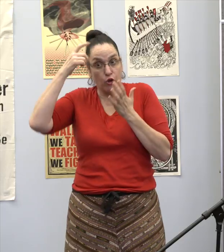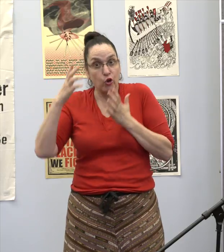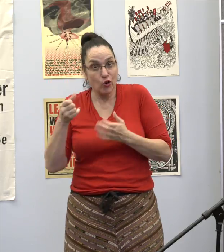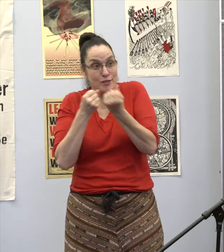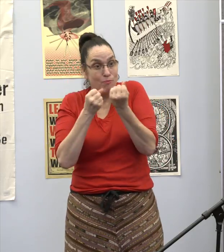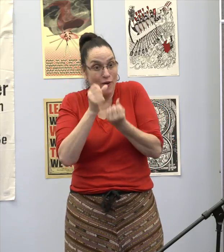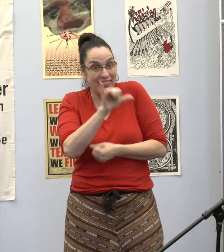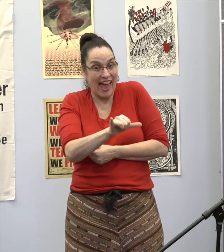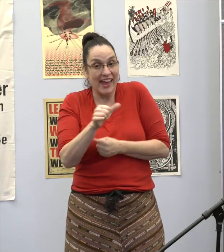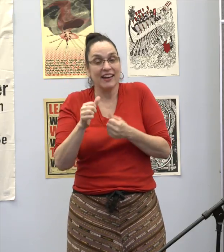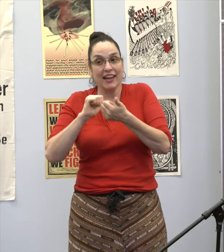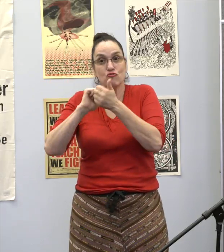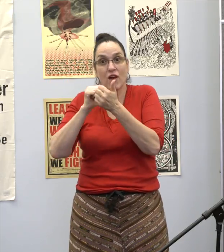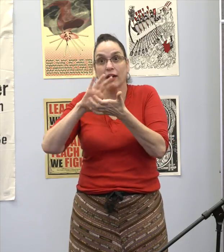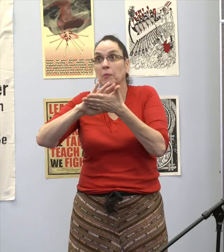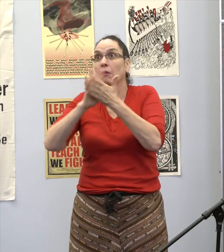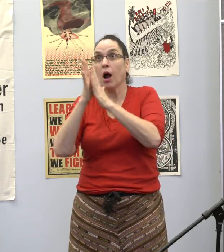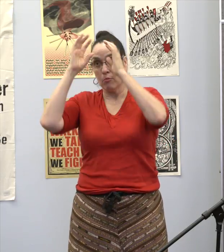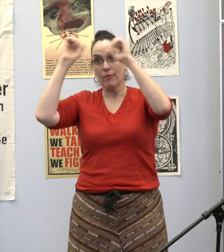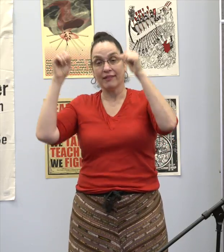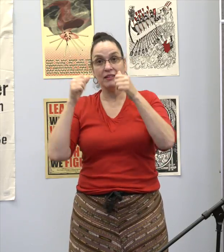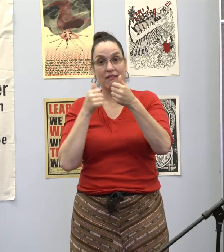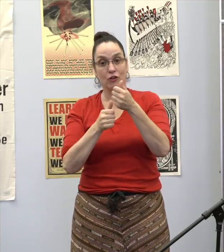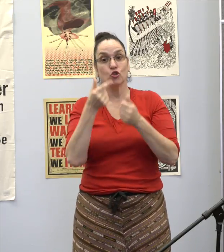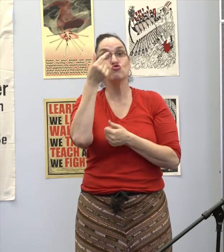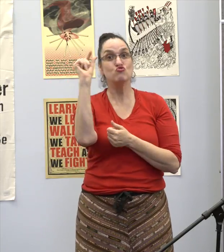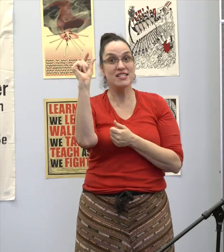for president on a green platform. Yeah.